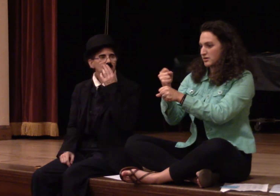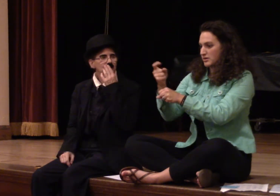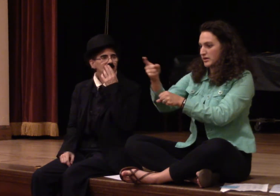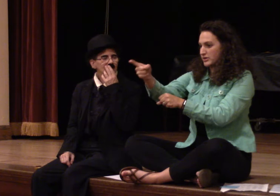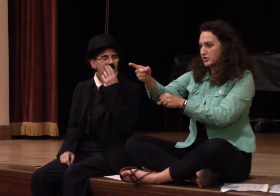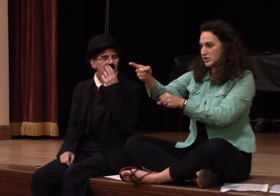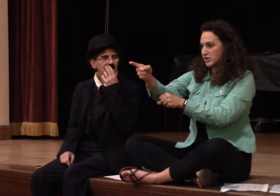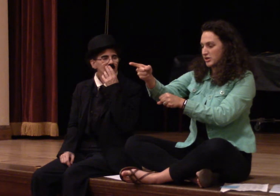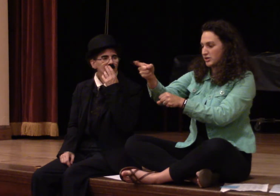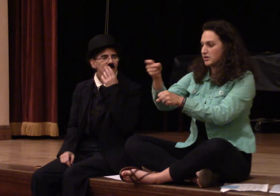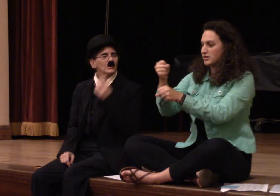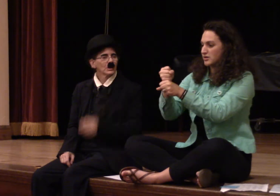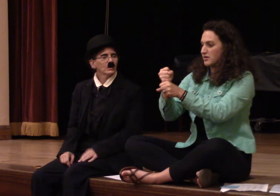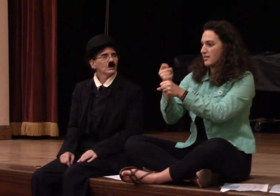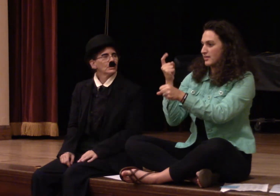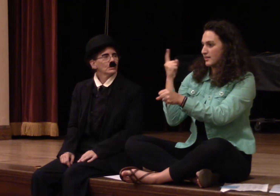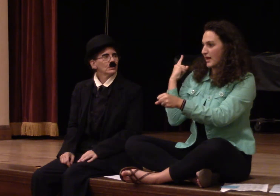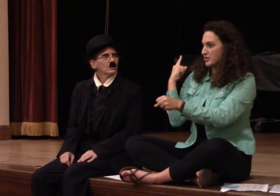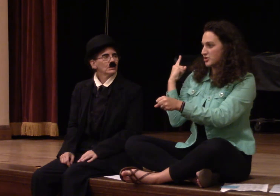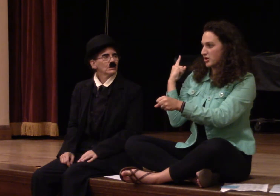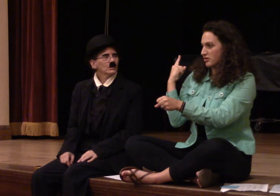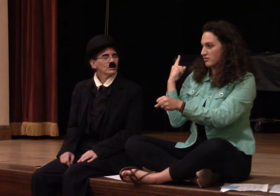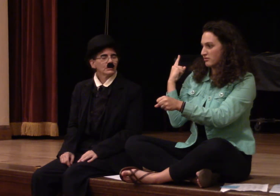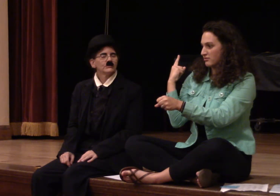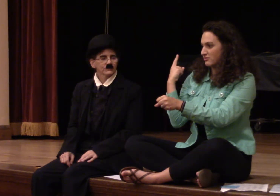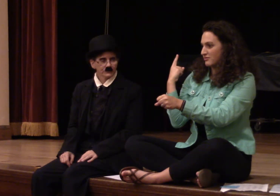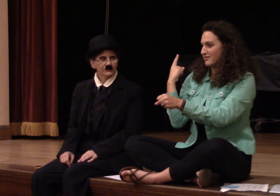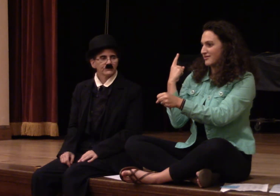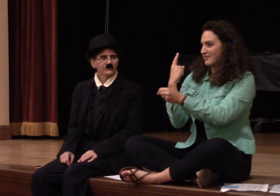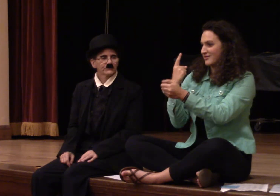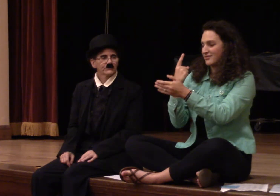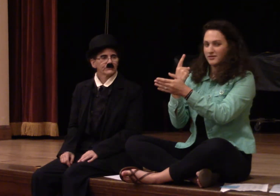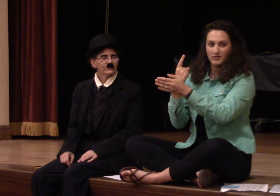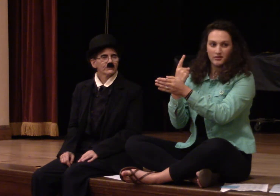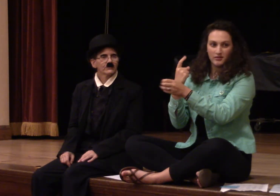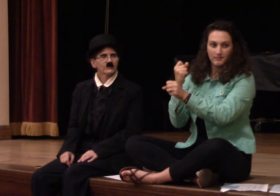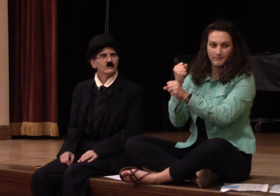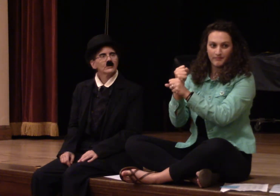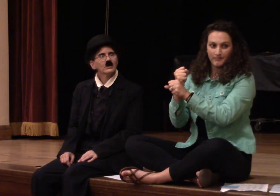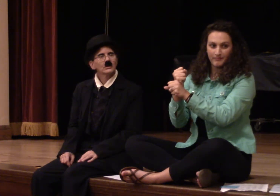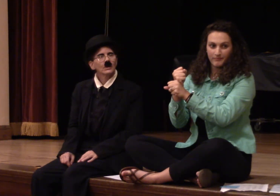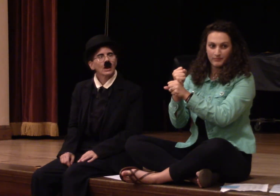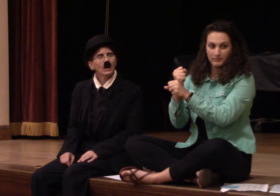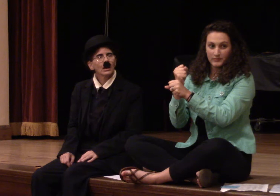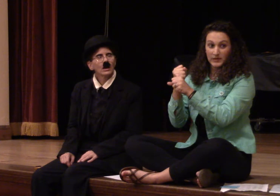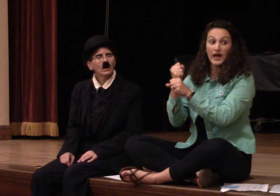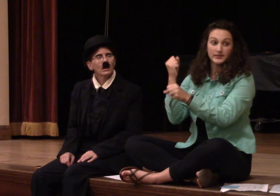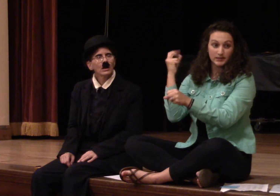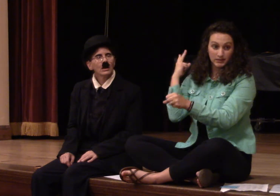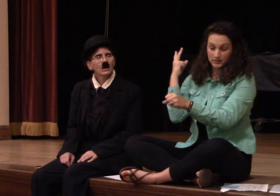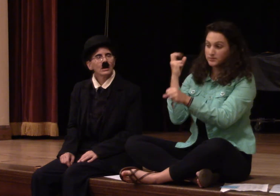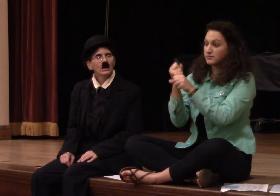you. Next year, last year. Would that be the same if you're saying 2 years ago? Yes.